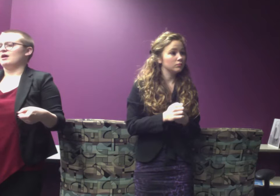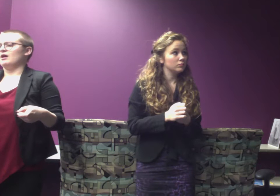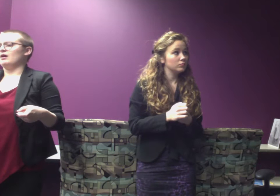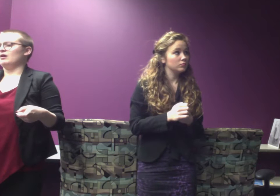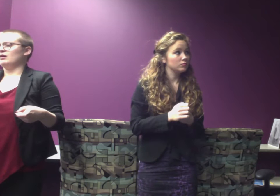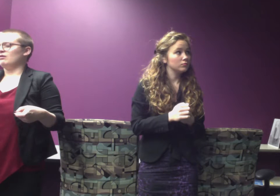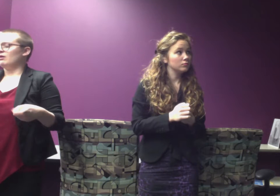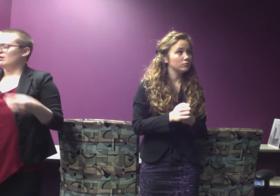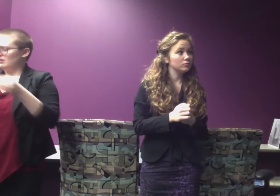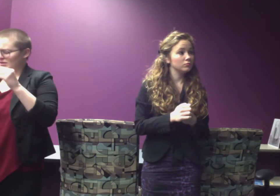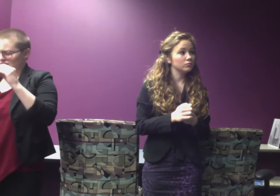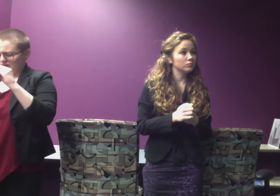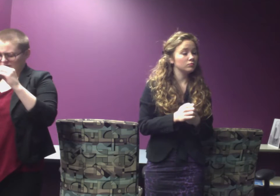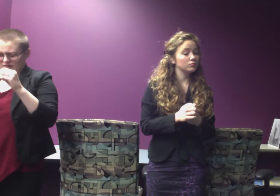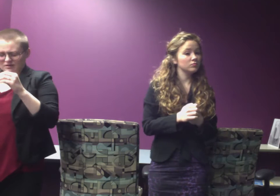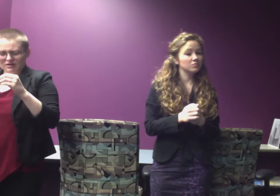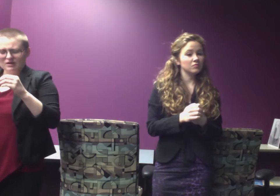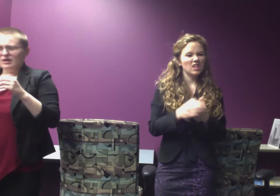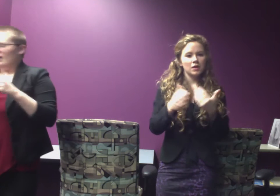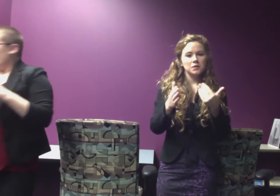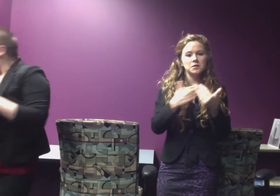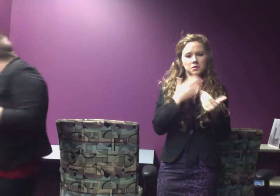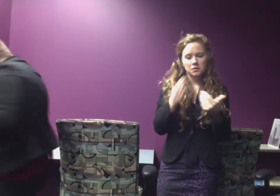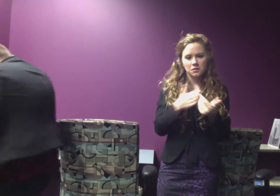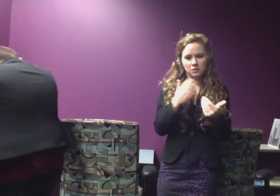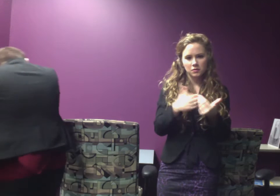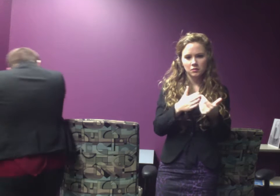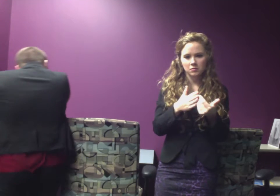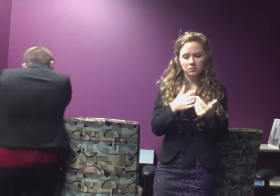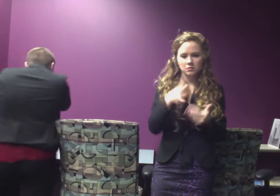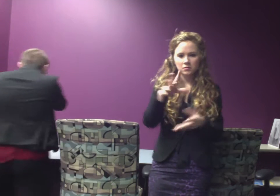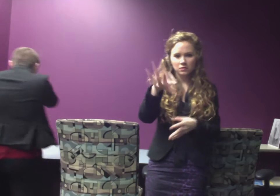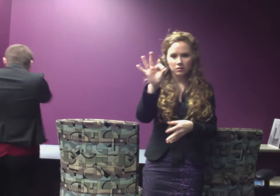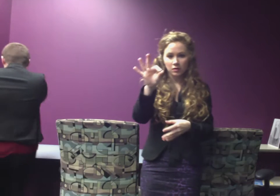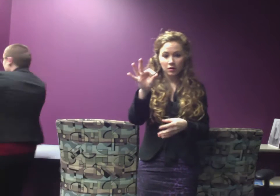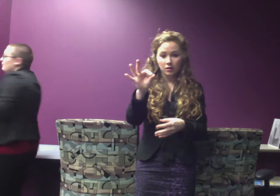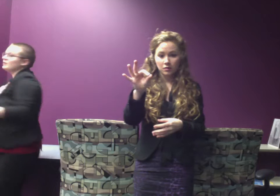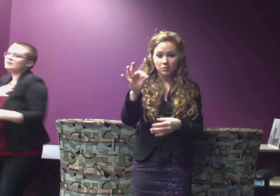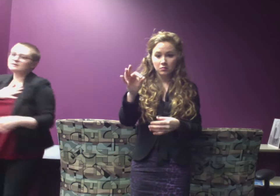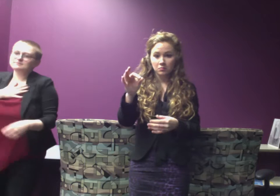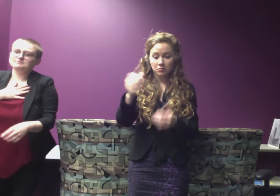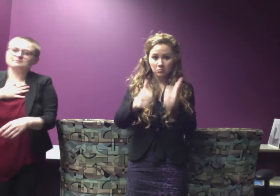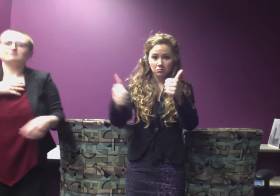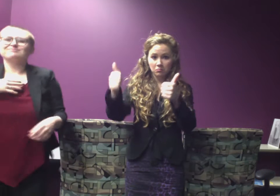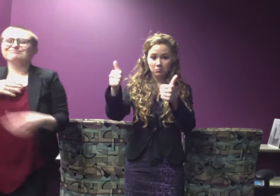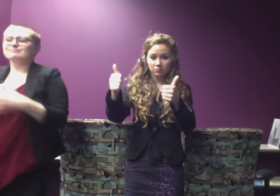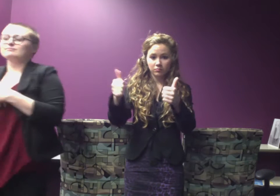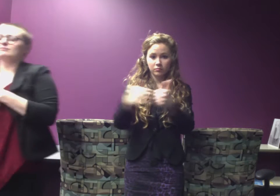pretty commonsensical. You've got to take it from your past math. Let's suppose we